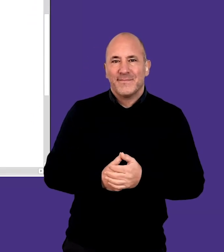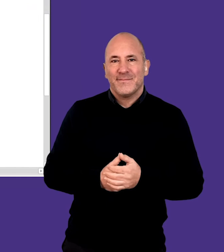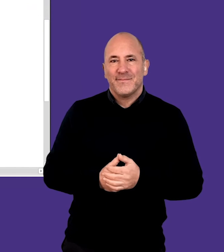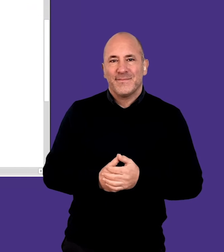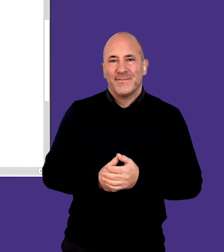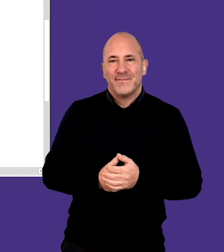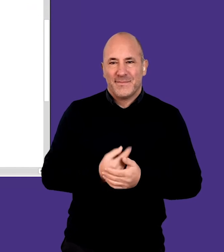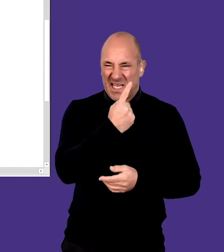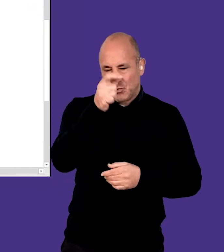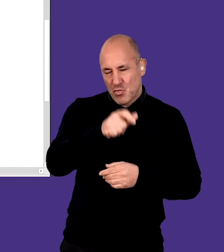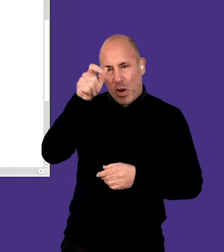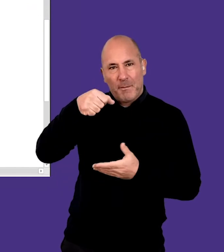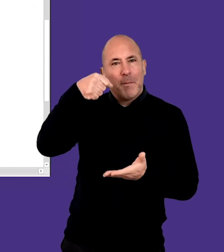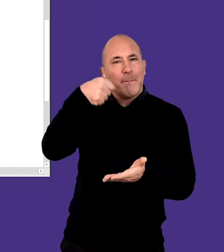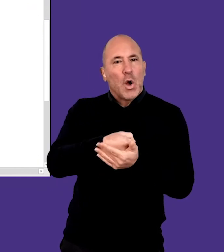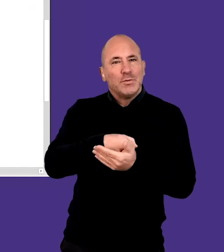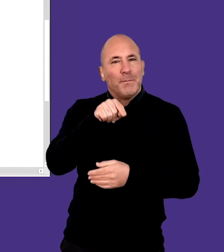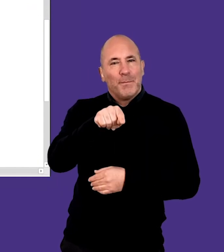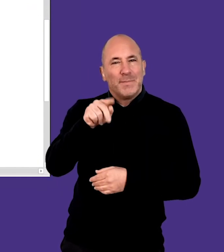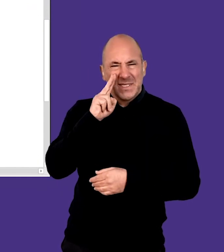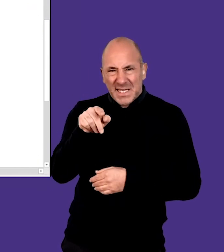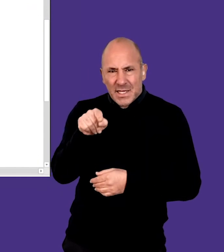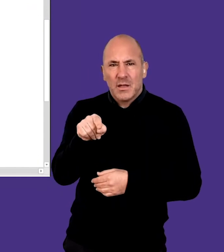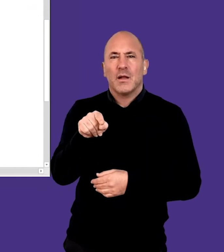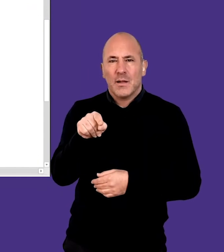box at the bottom of each of the columns.